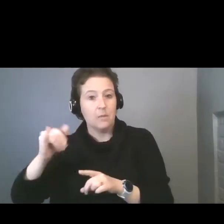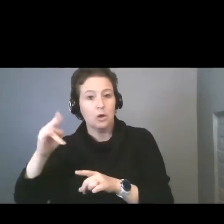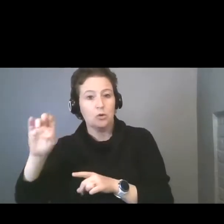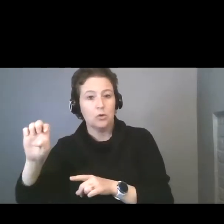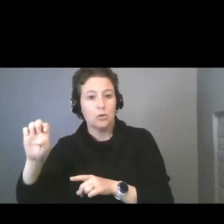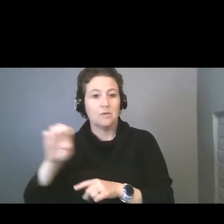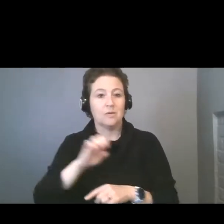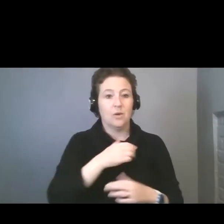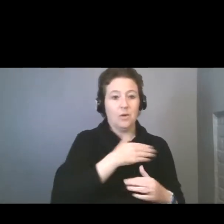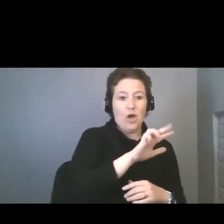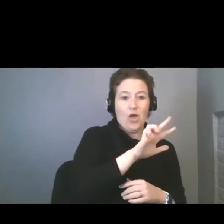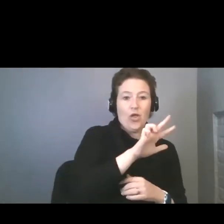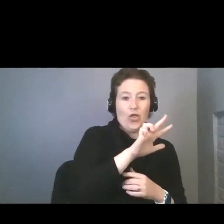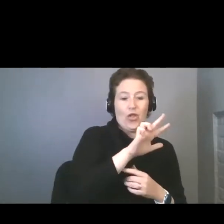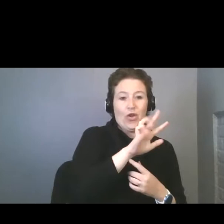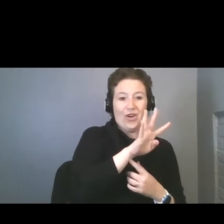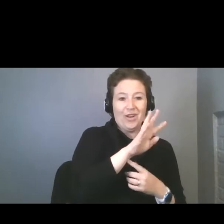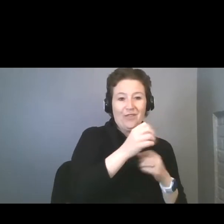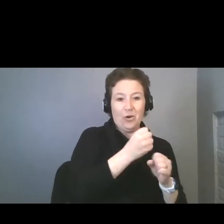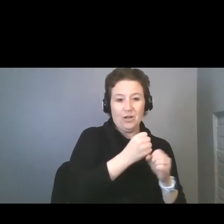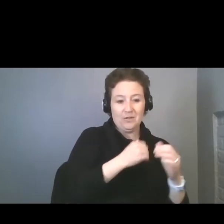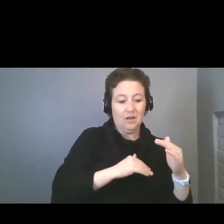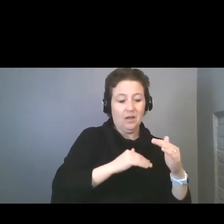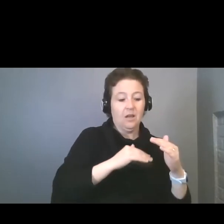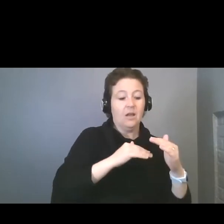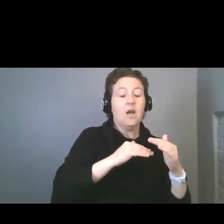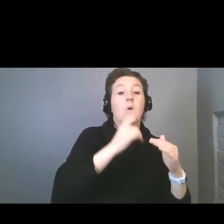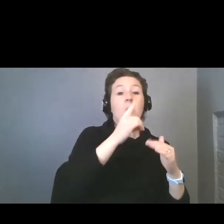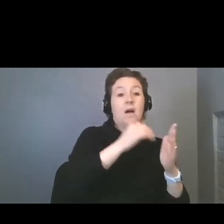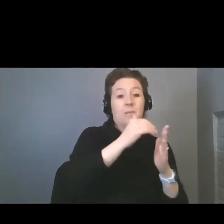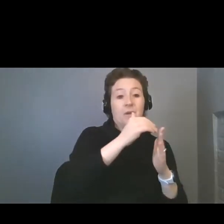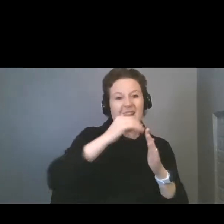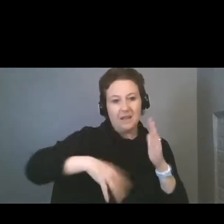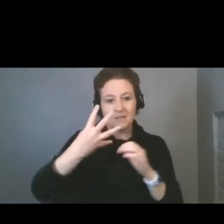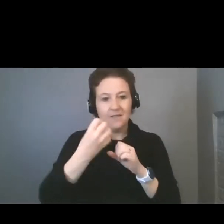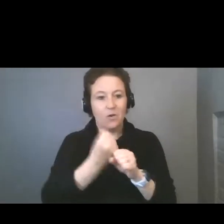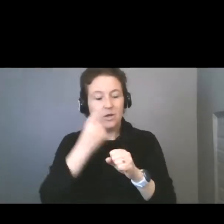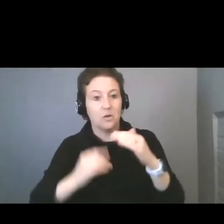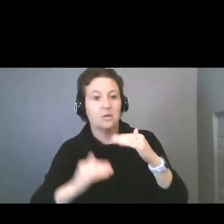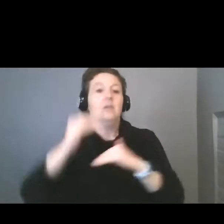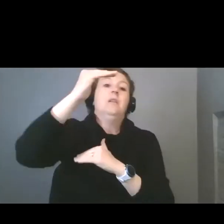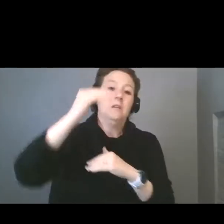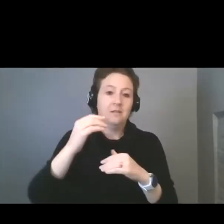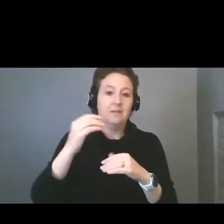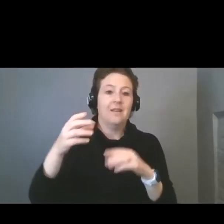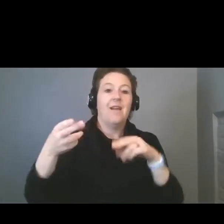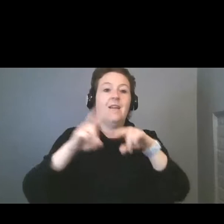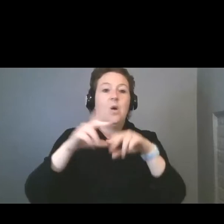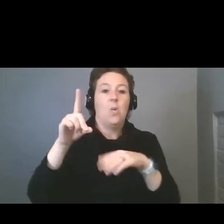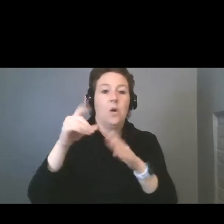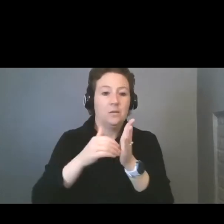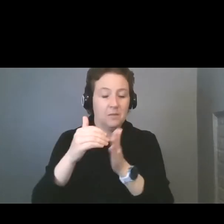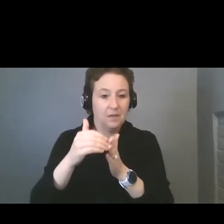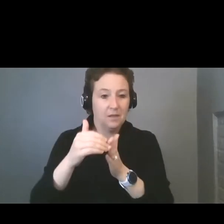million meals in a month and less than 4 years to get another million, which is a testament to the outpouring of